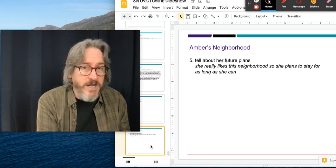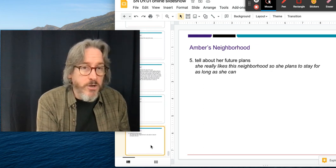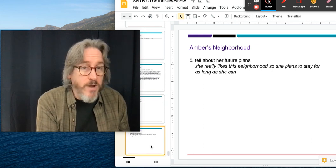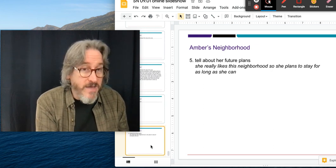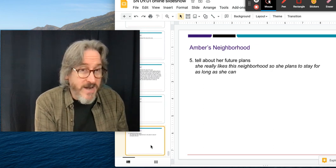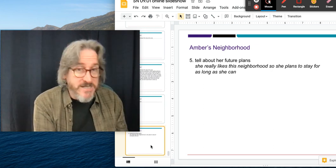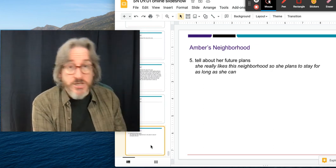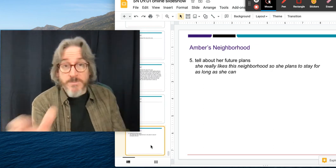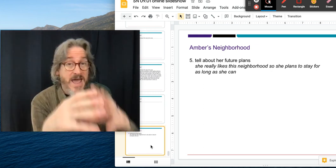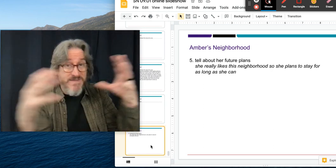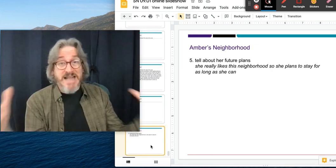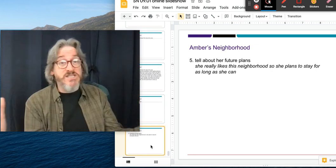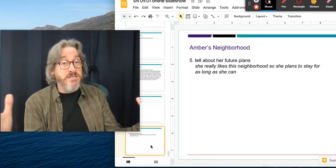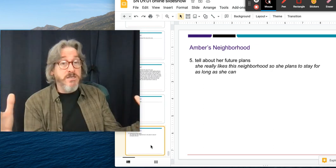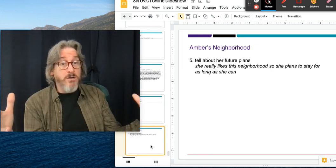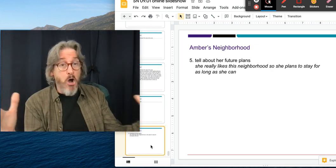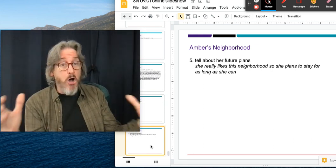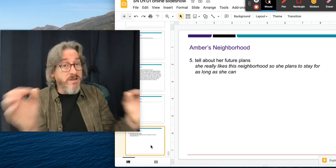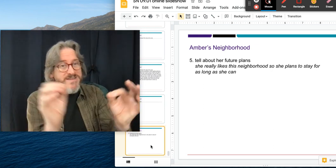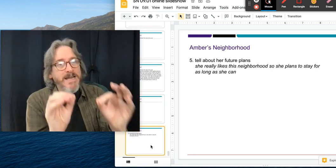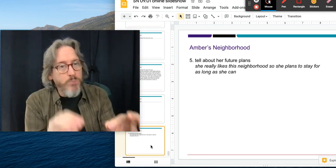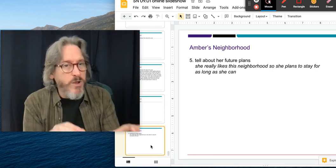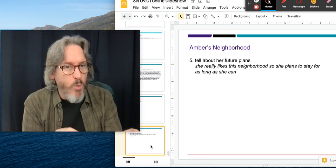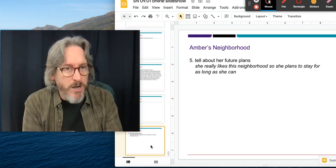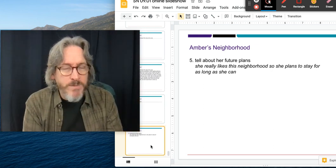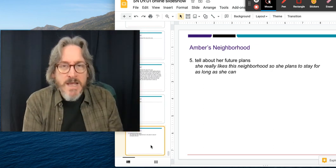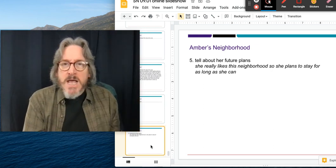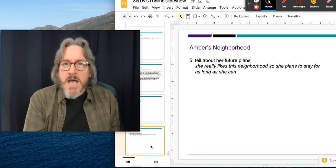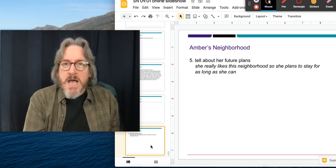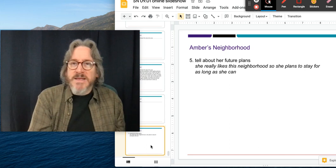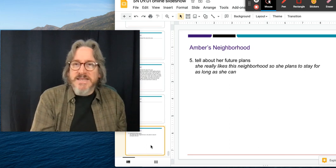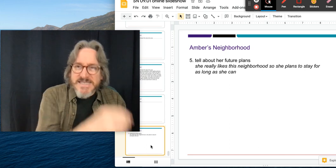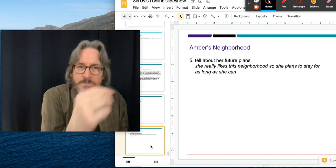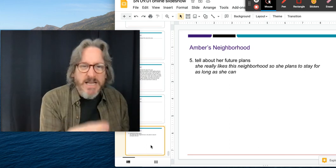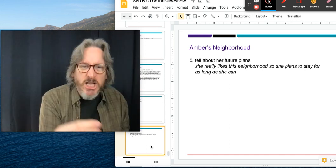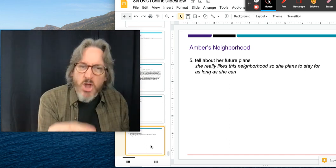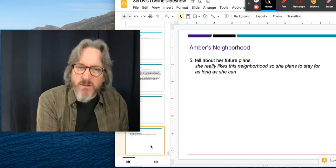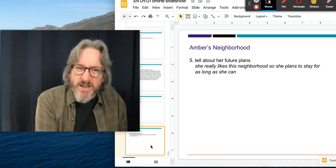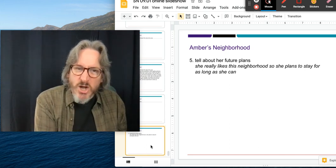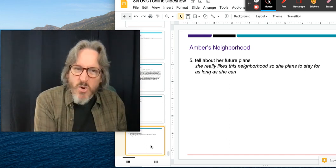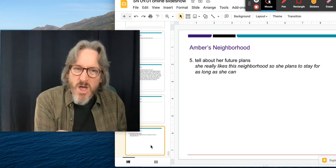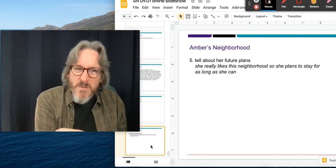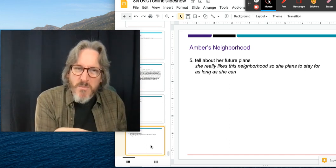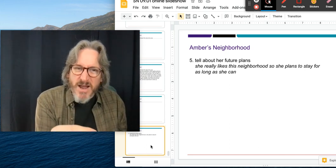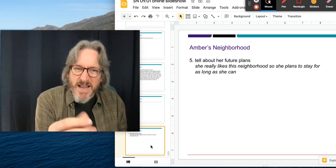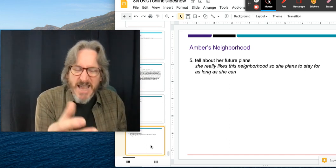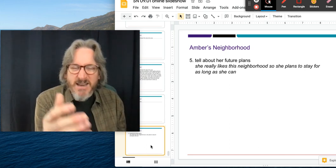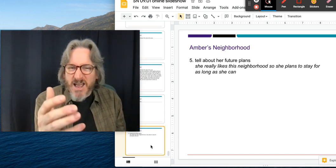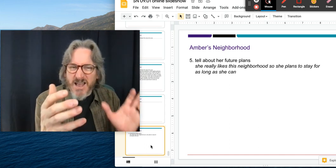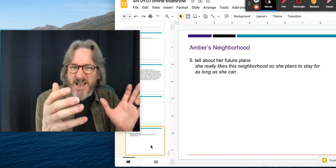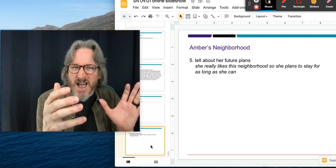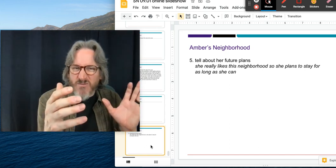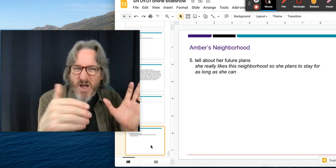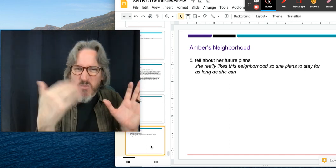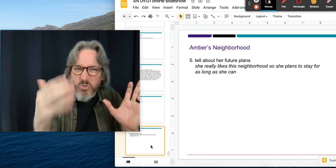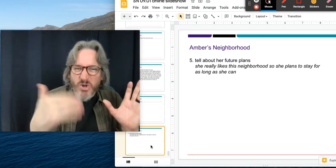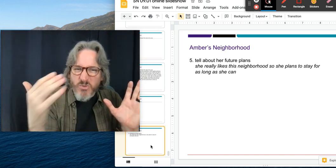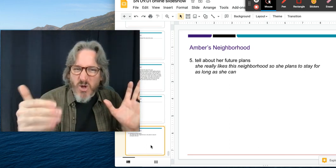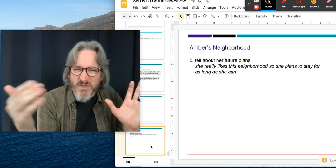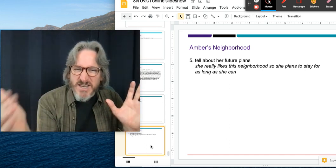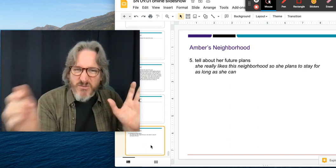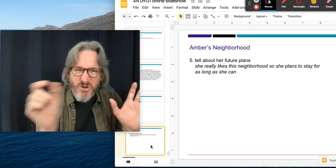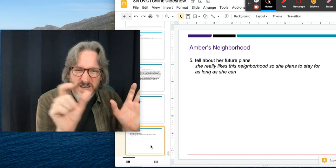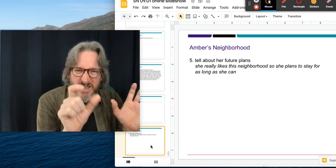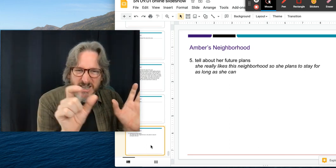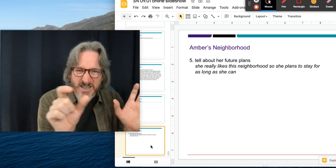watch her video and then answer them. And that's all of 9.1. This seemed like a long video, but again, I looked